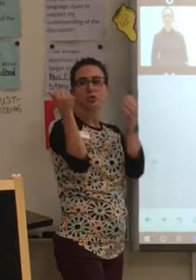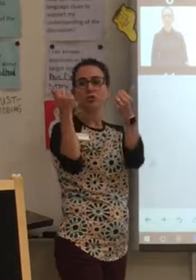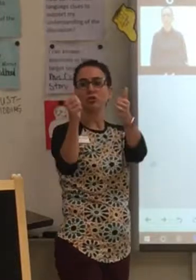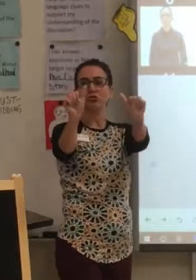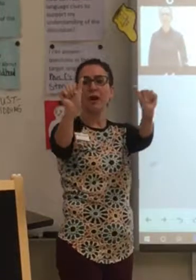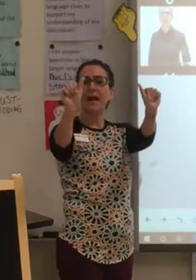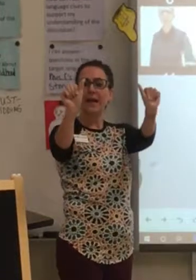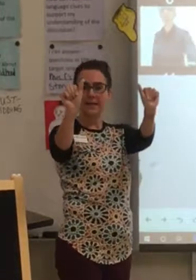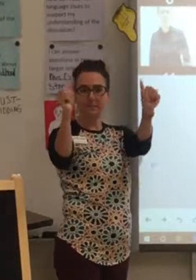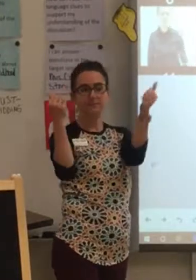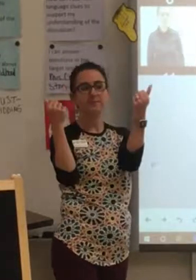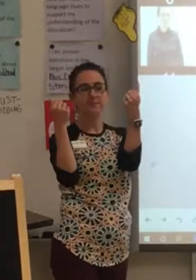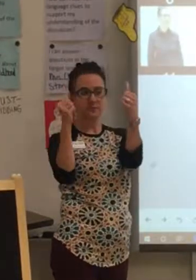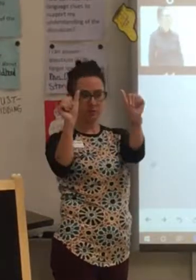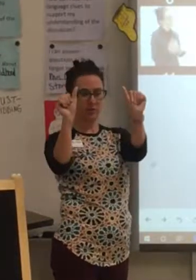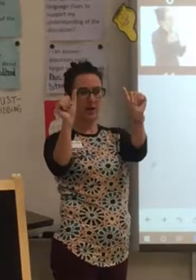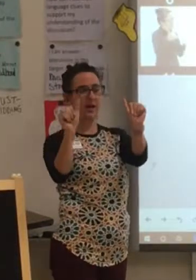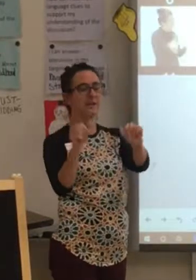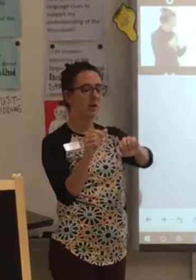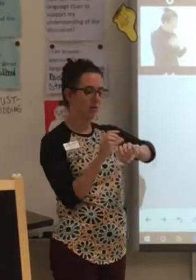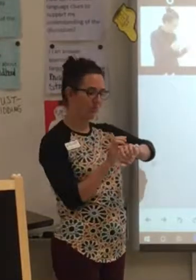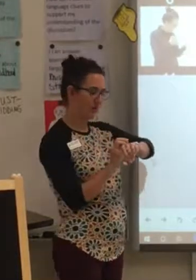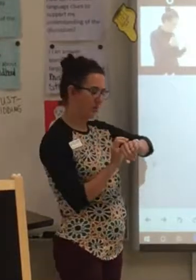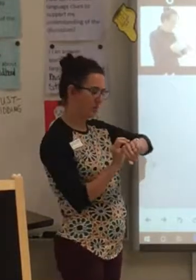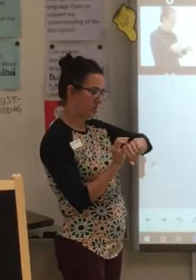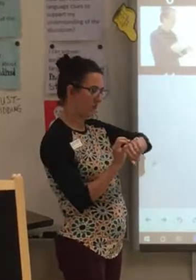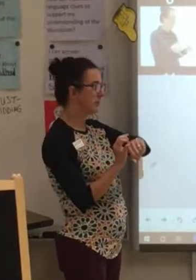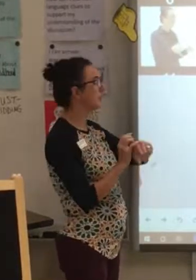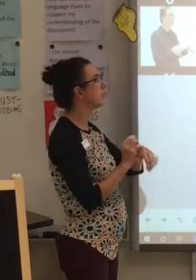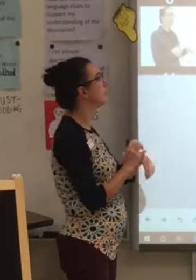tried to open the door. Okay.